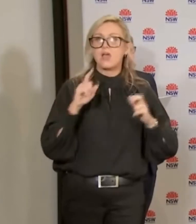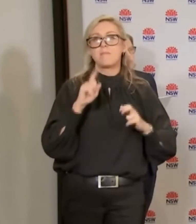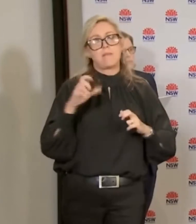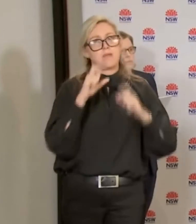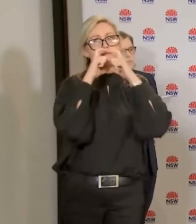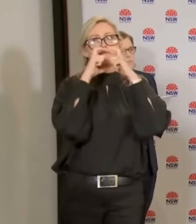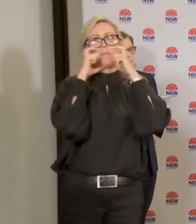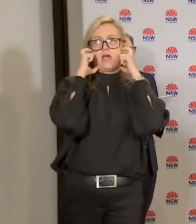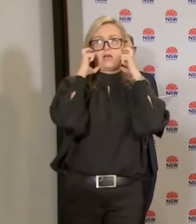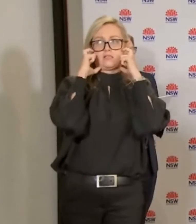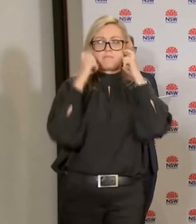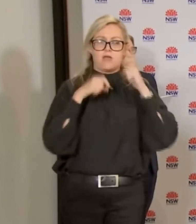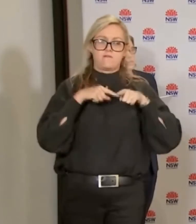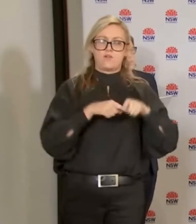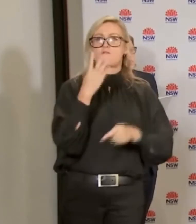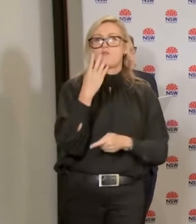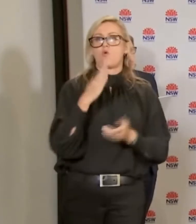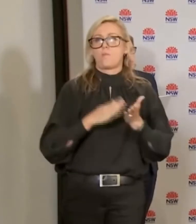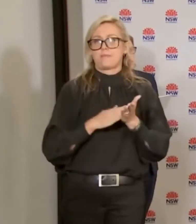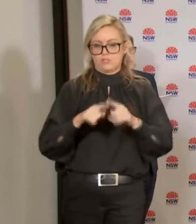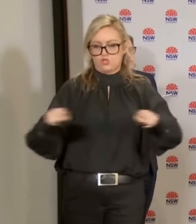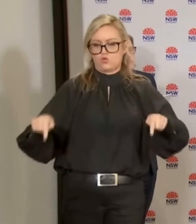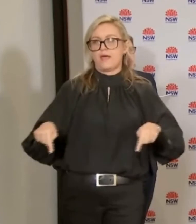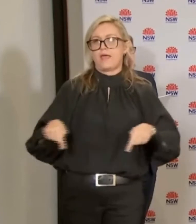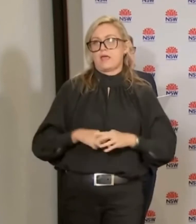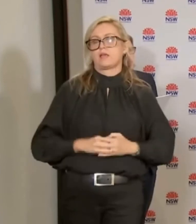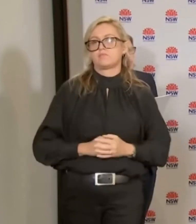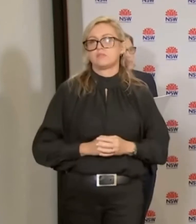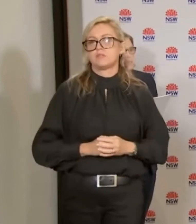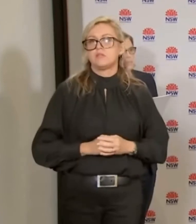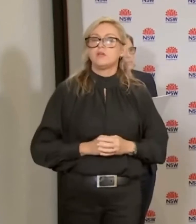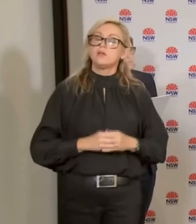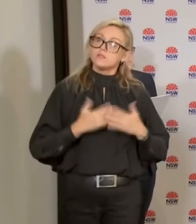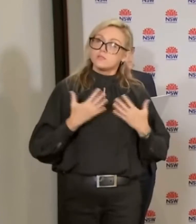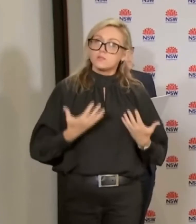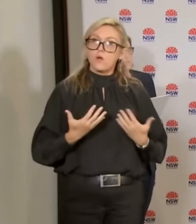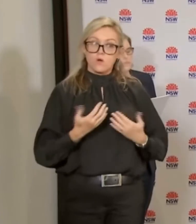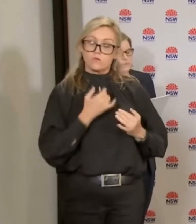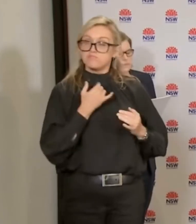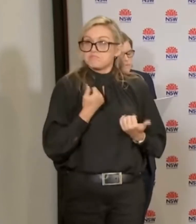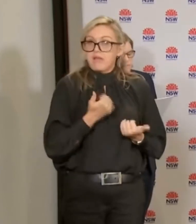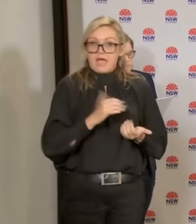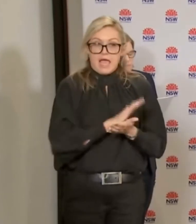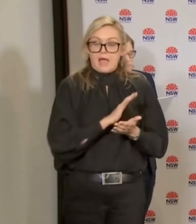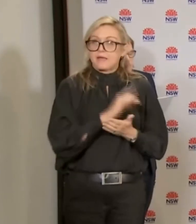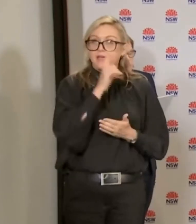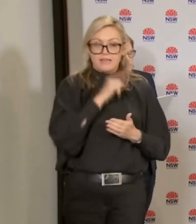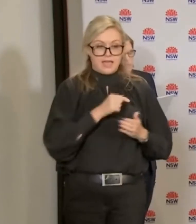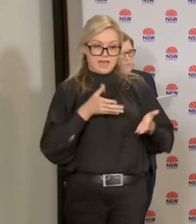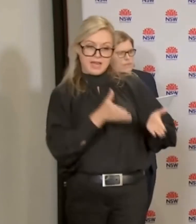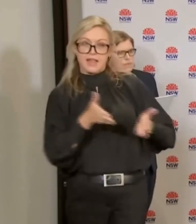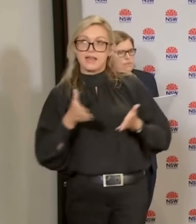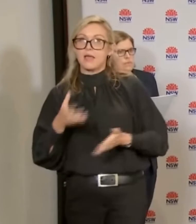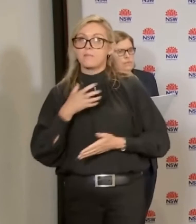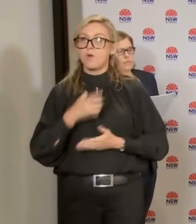wear a mask and adhere to the 4 square metre rule. So as you see, these are a combination of very positive easing of restrictions.